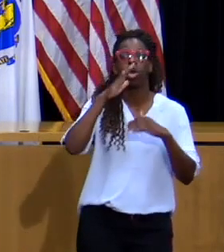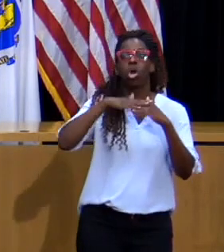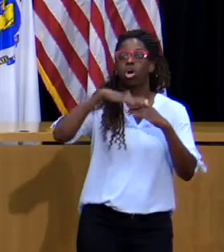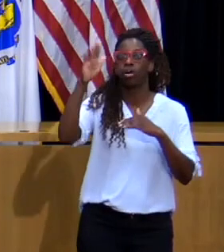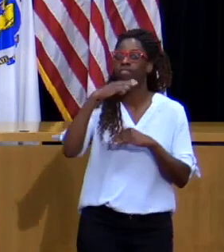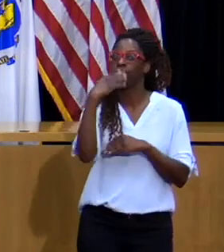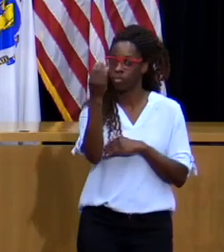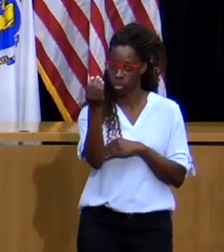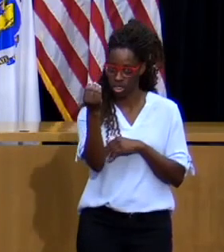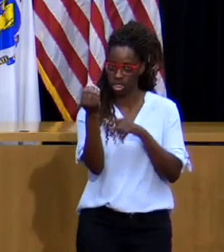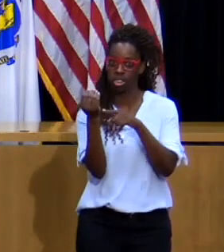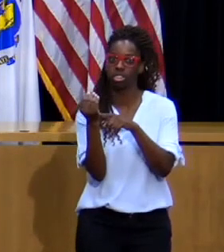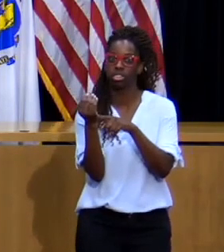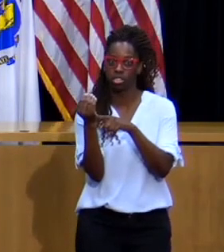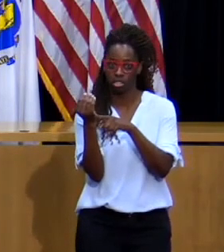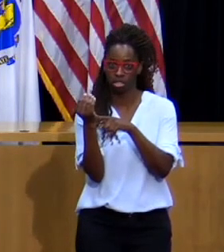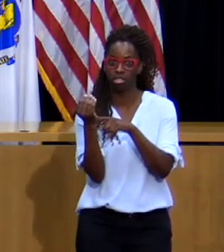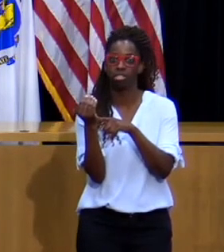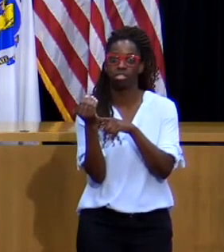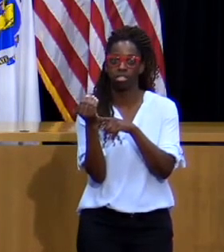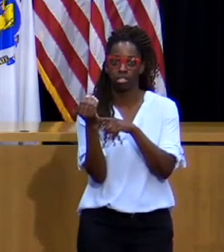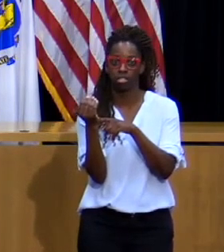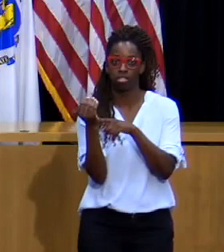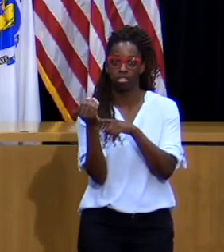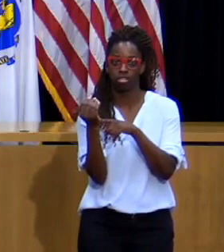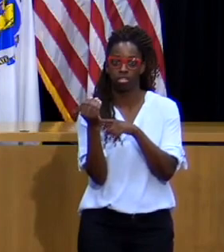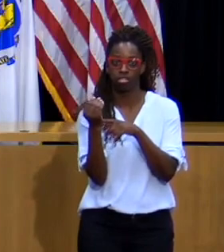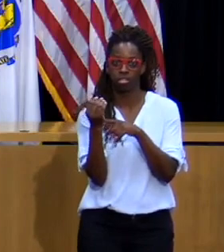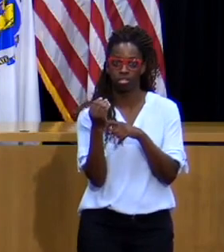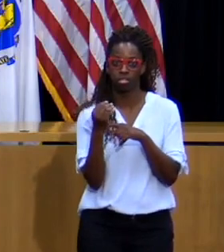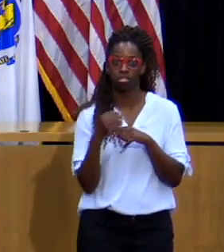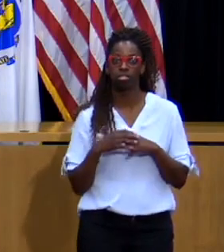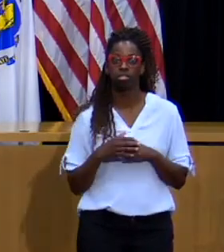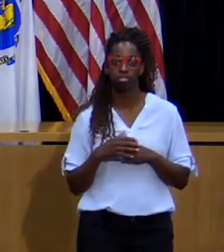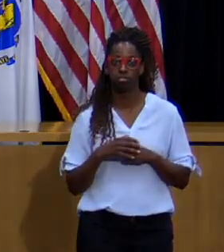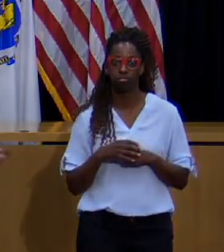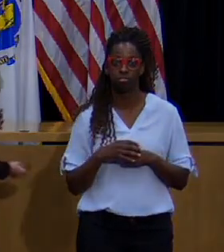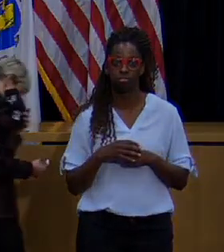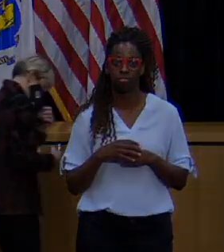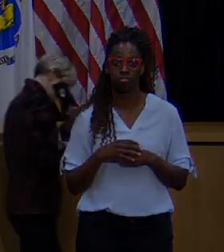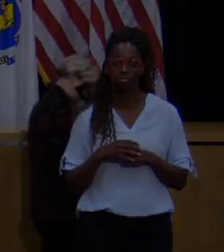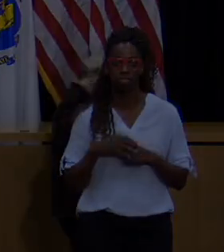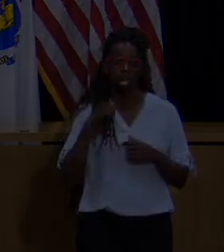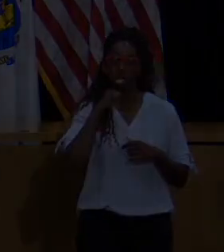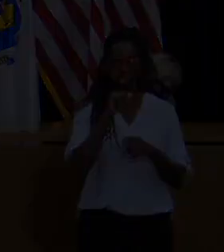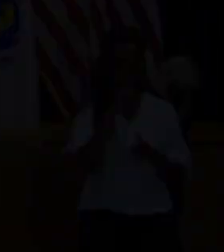the EUA is going to say in terms of the pediatric population. Governor, was this